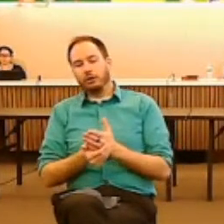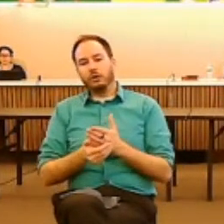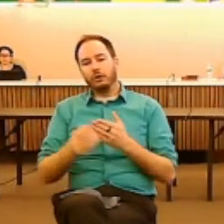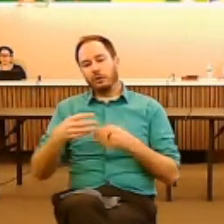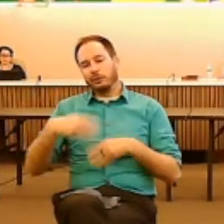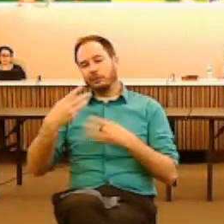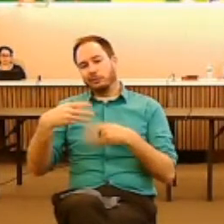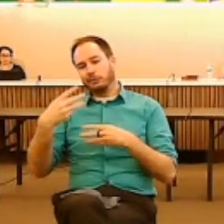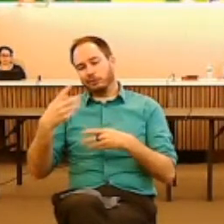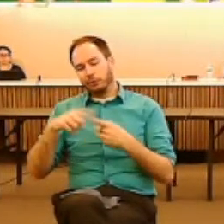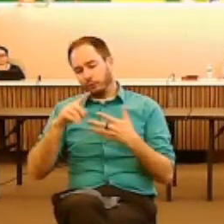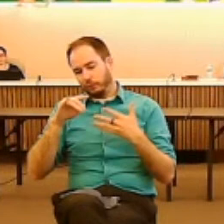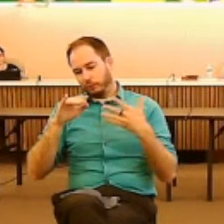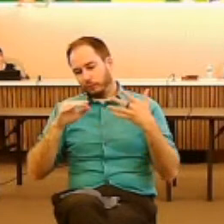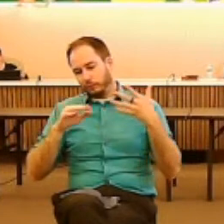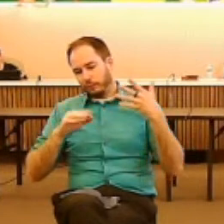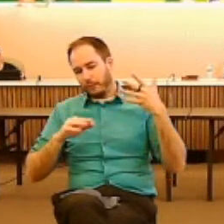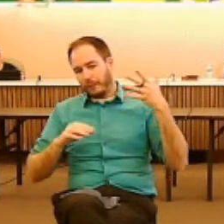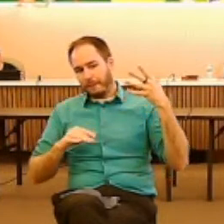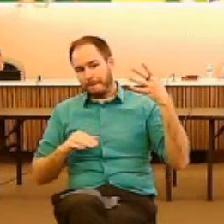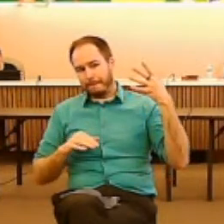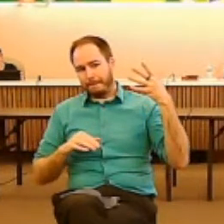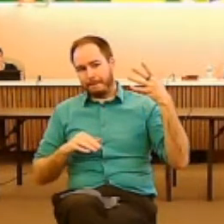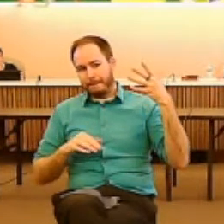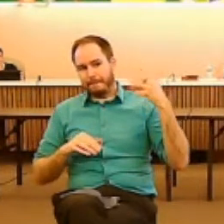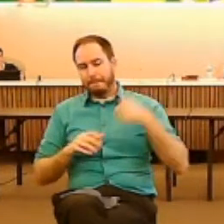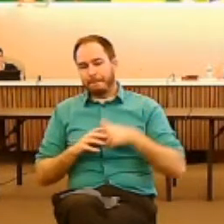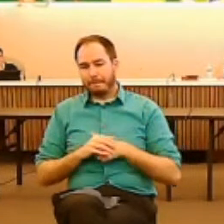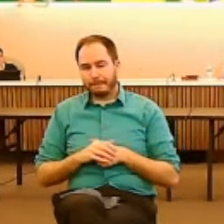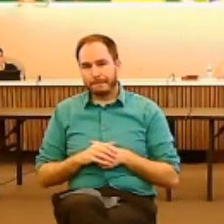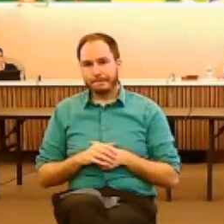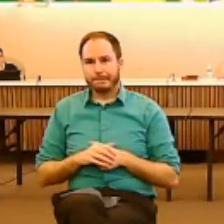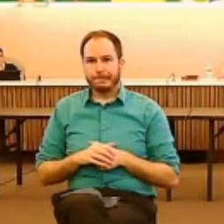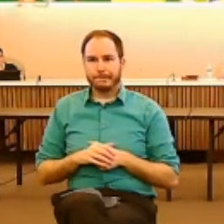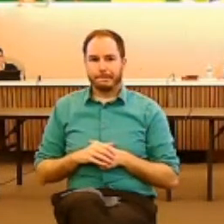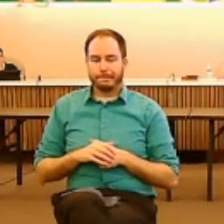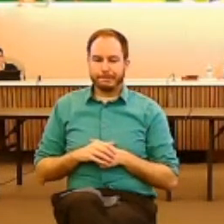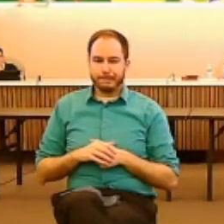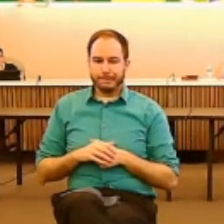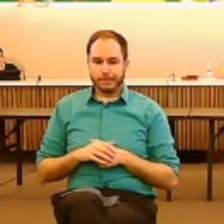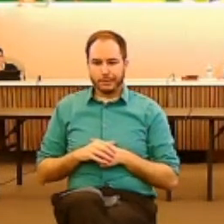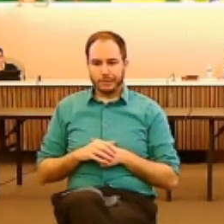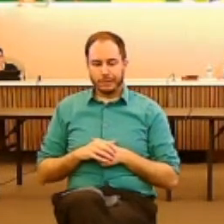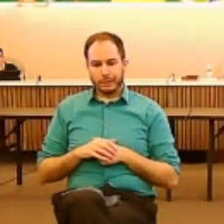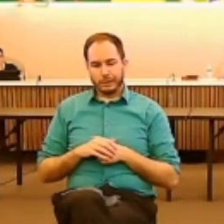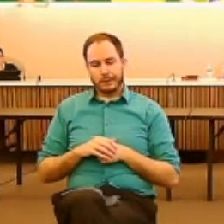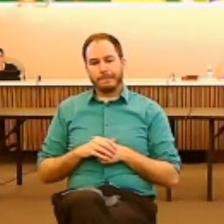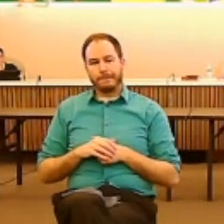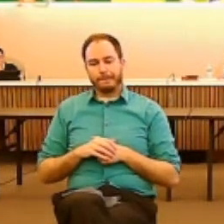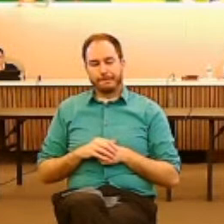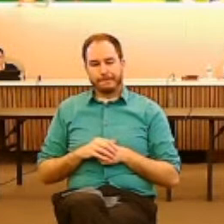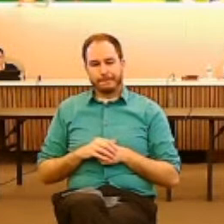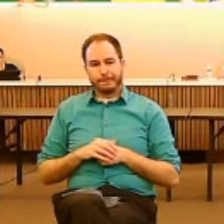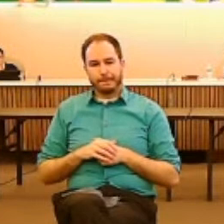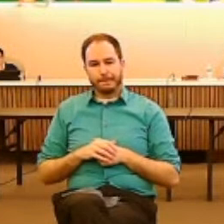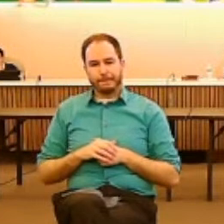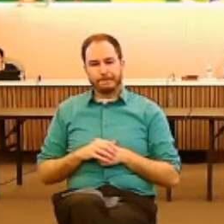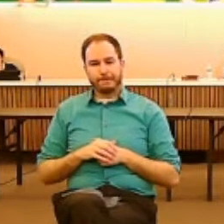the only, let me see who's, I'm not sure there is. We didn't, no names are listed.